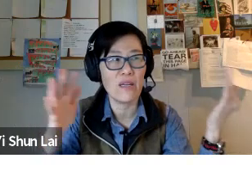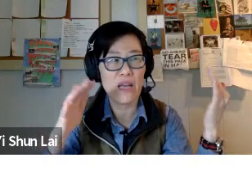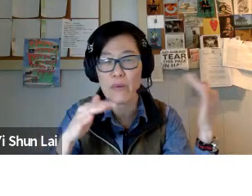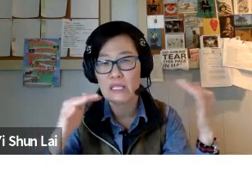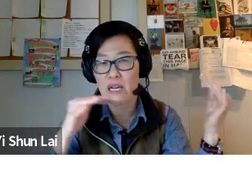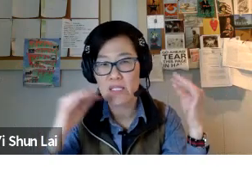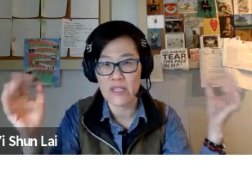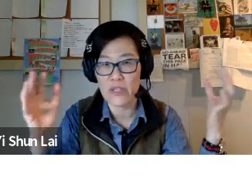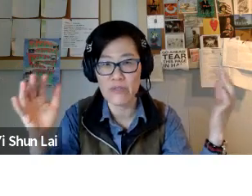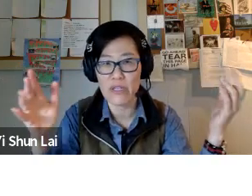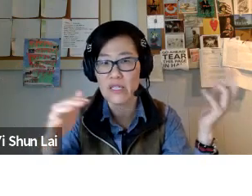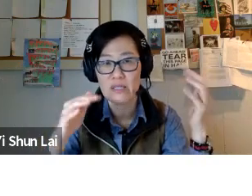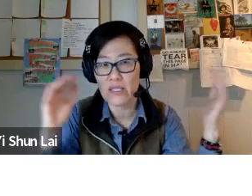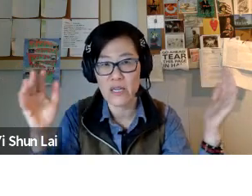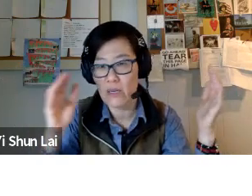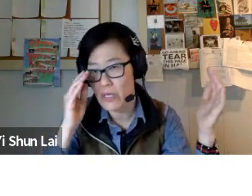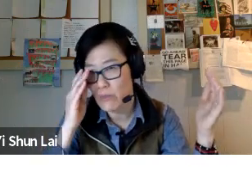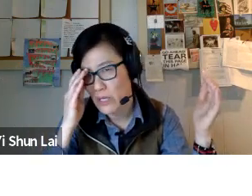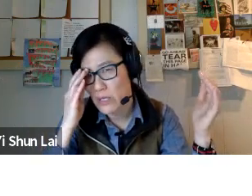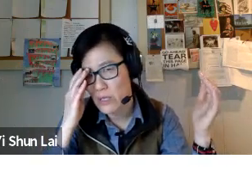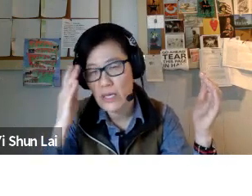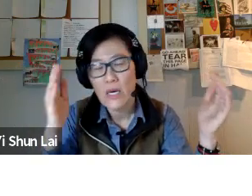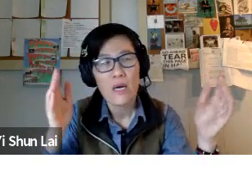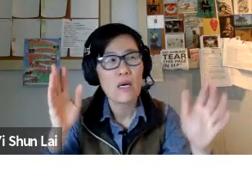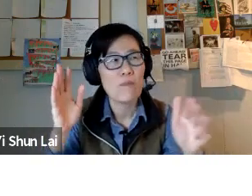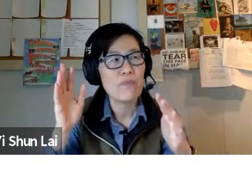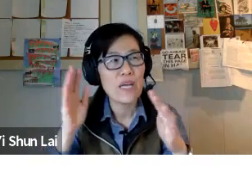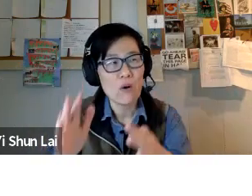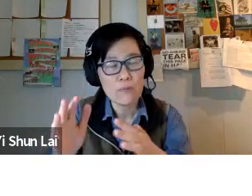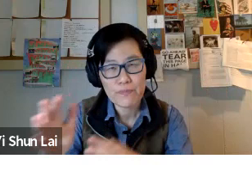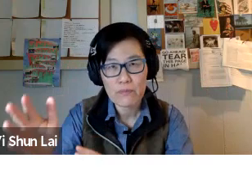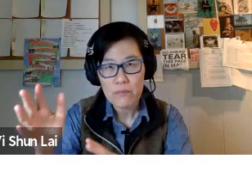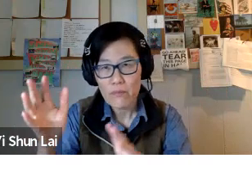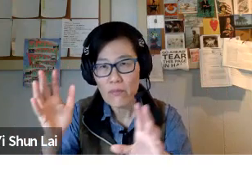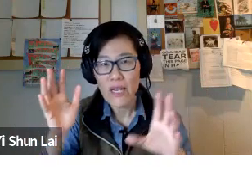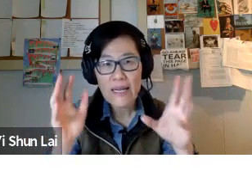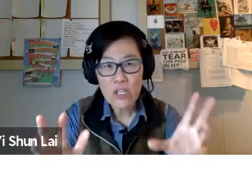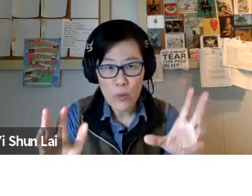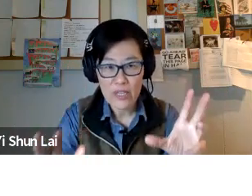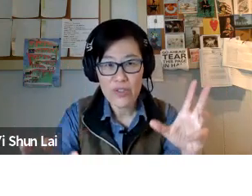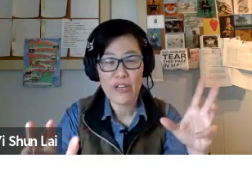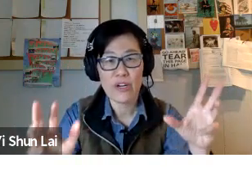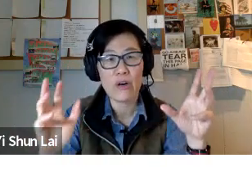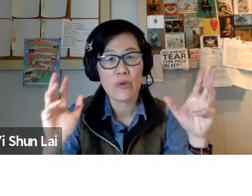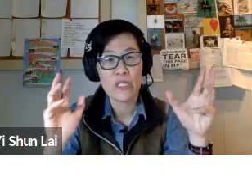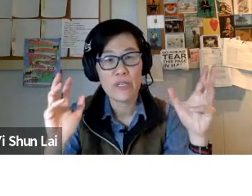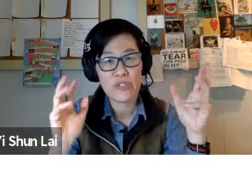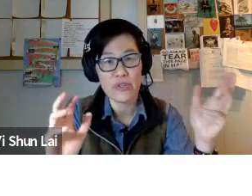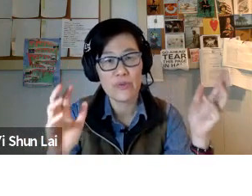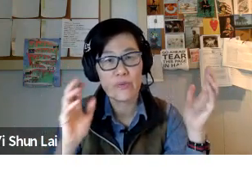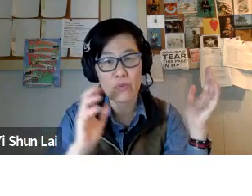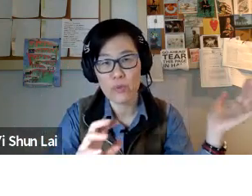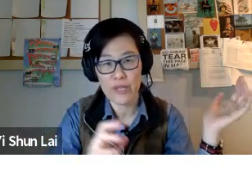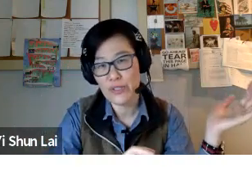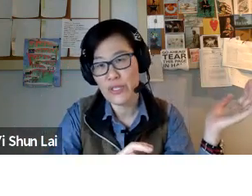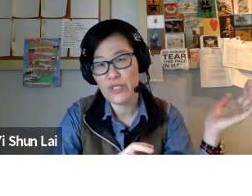But then everybody's eyes glaze over and it's not going to be a good comparison, all right? Now, as always, there are going to be